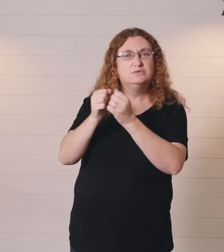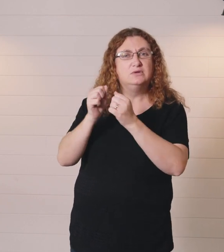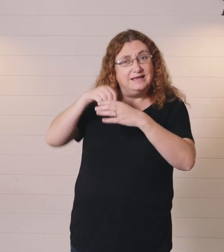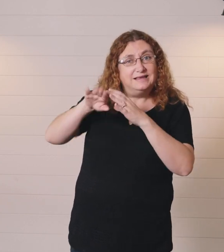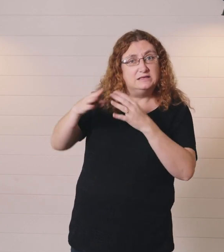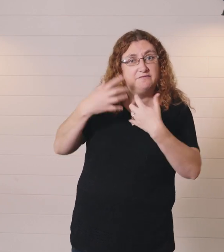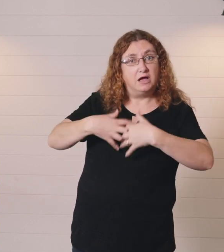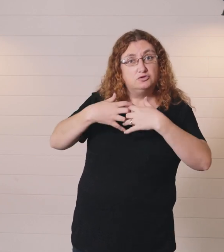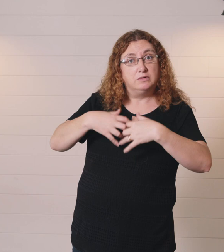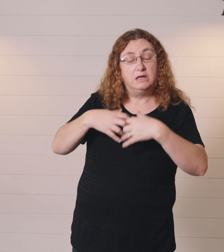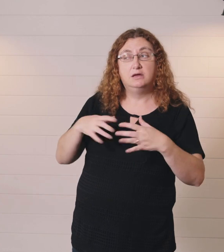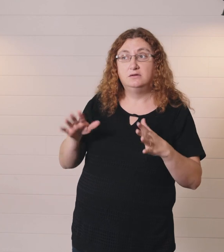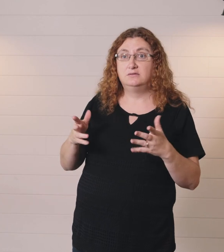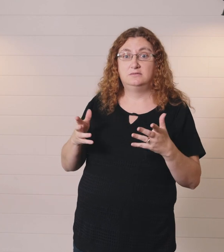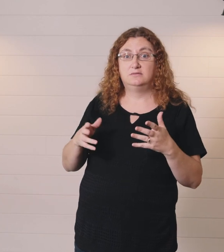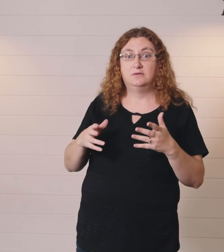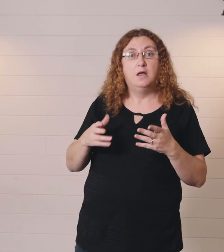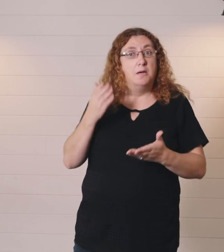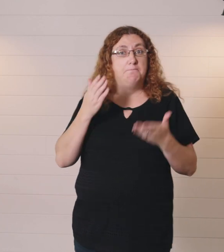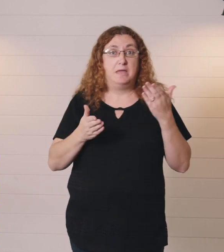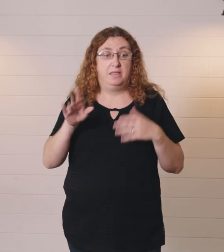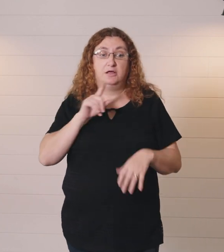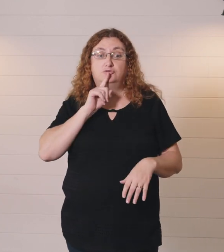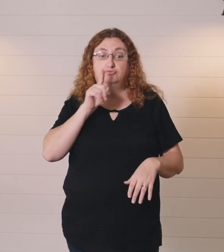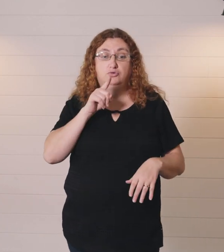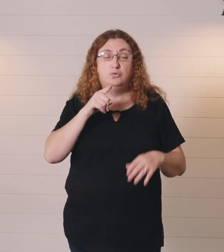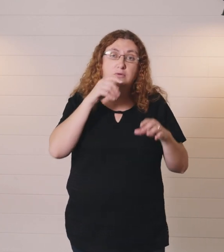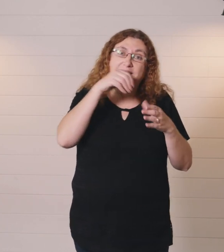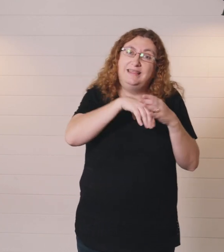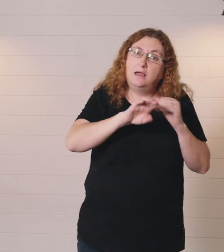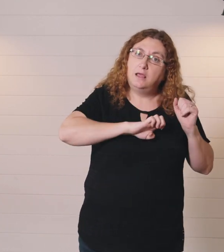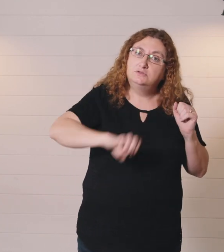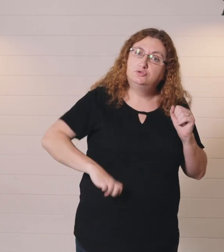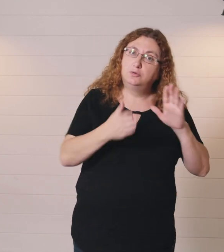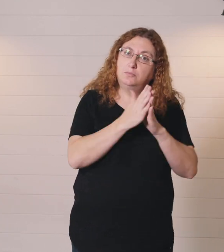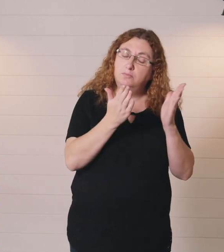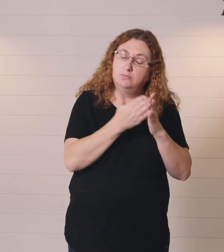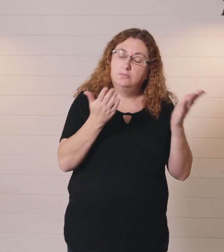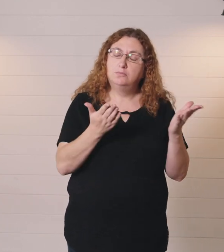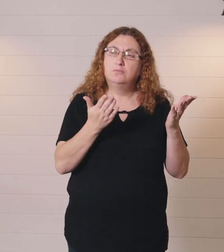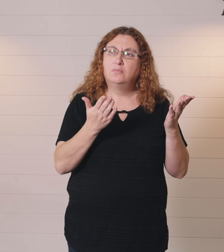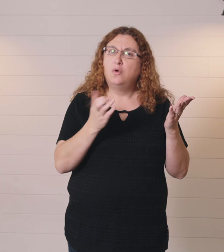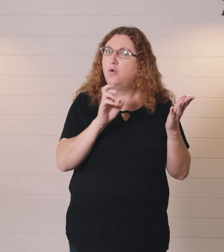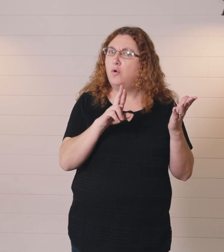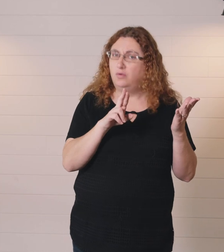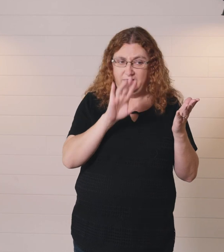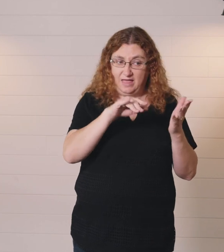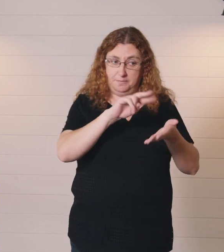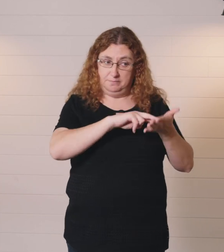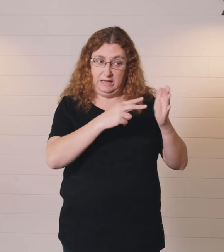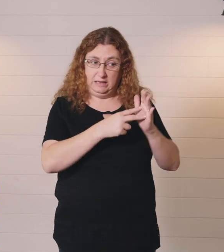Jews. And maybe that's true. Maybe that's all that was intended. But could it also mean exactly what the